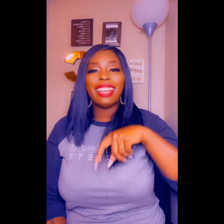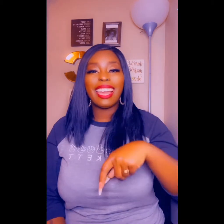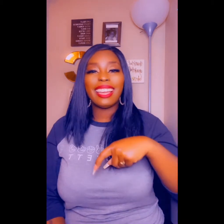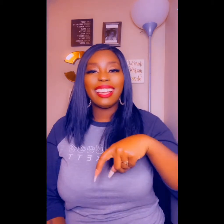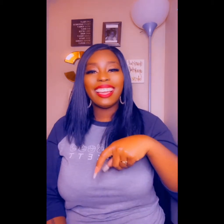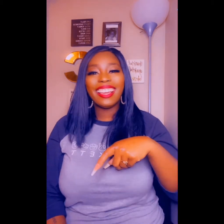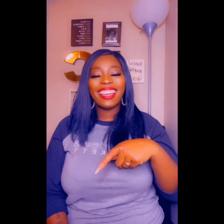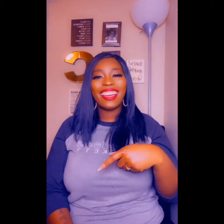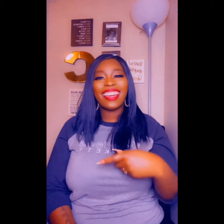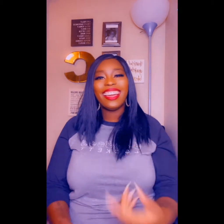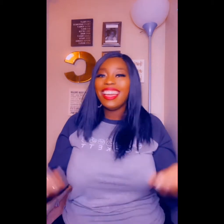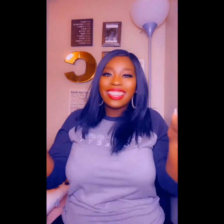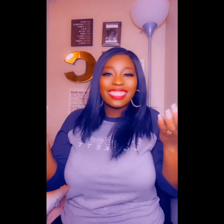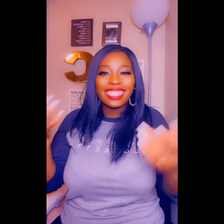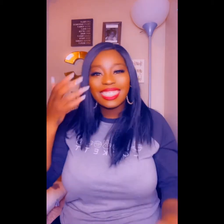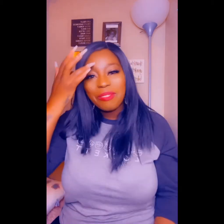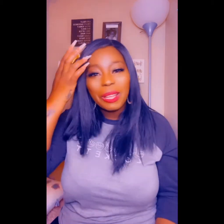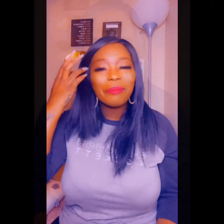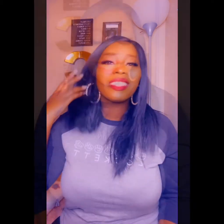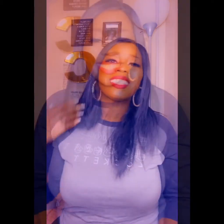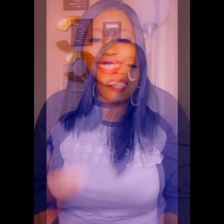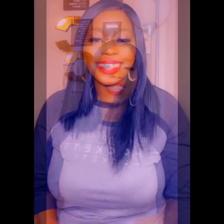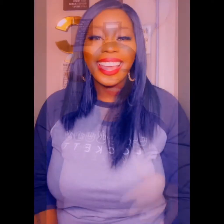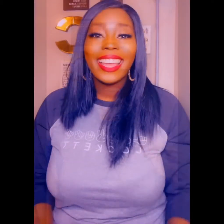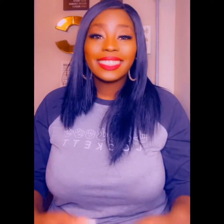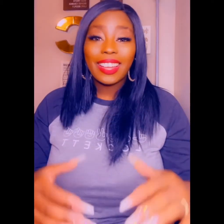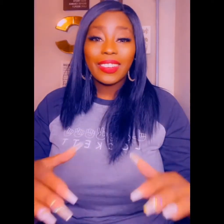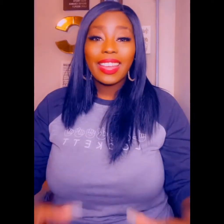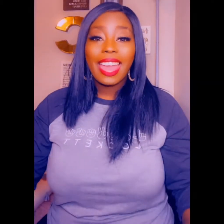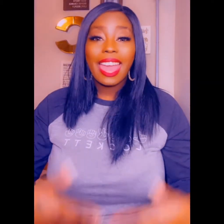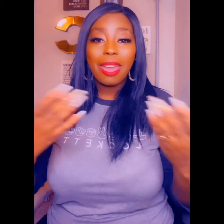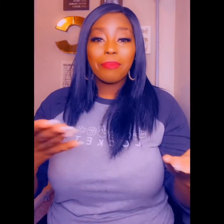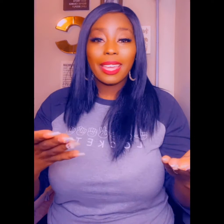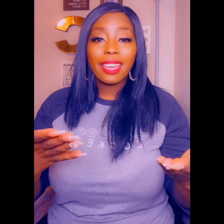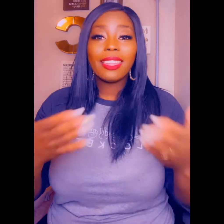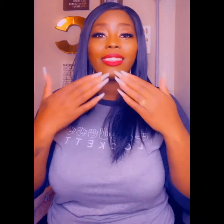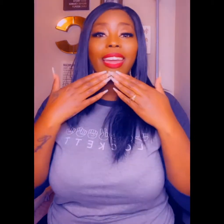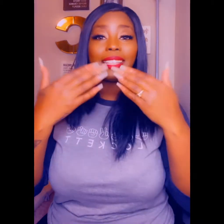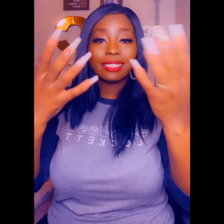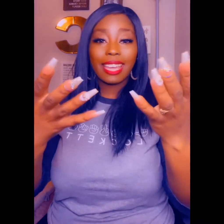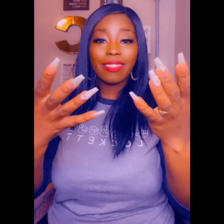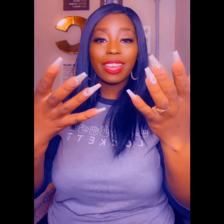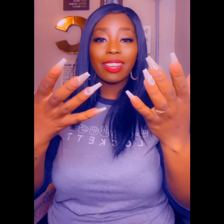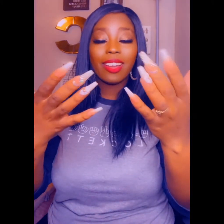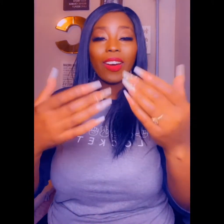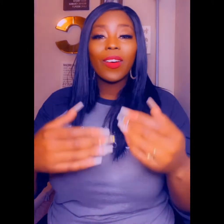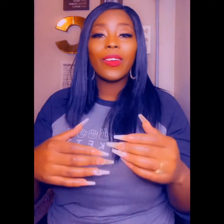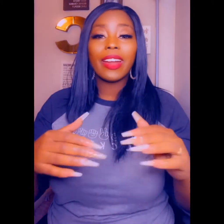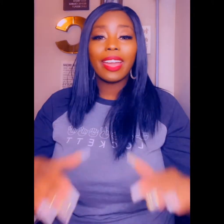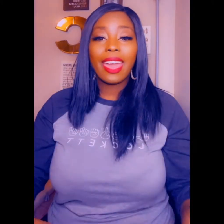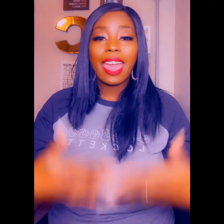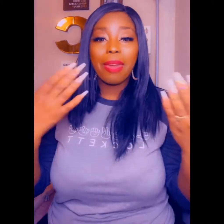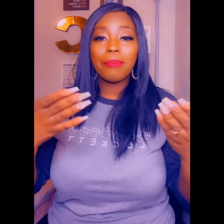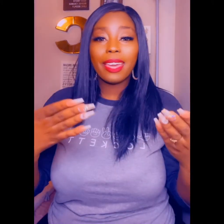Day. That's just to me. So you can do it. So Happy Thanksgiving or Happy